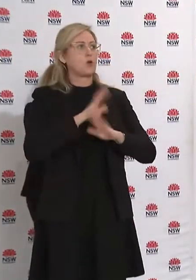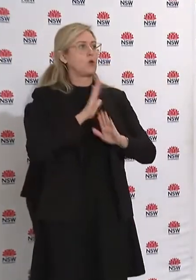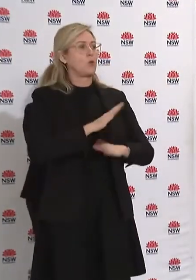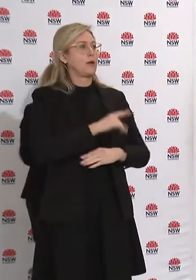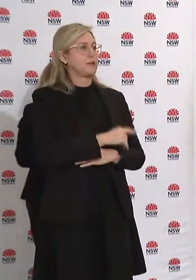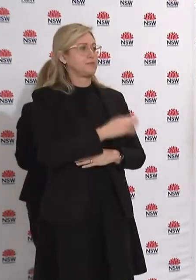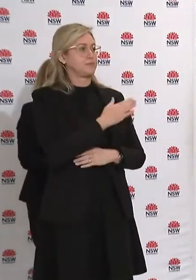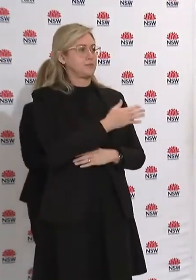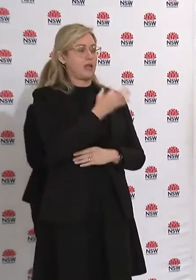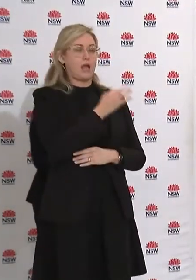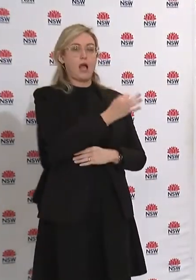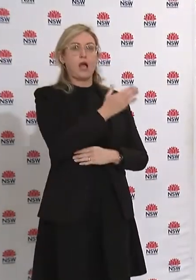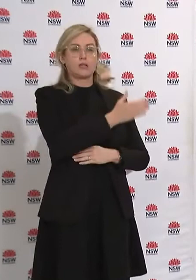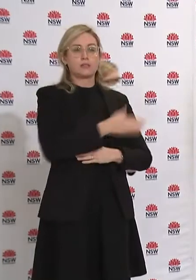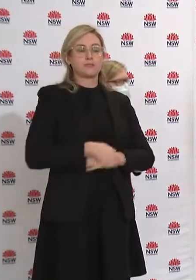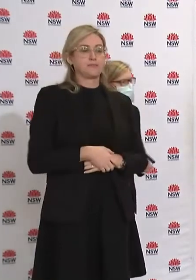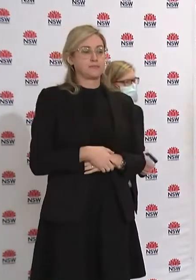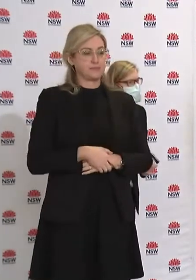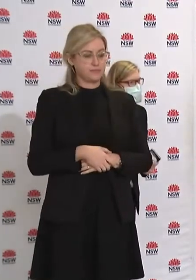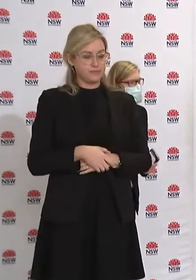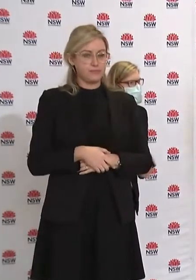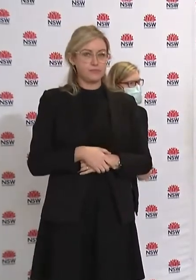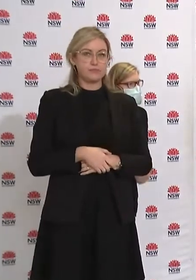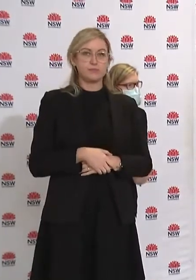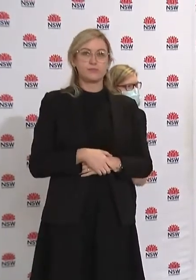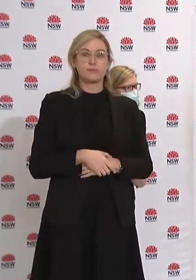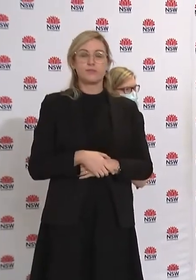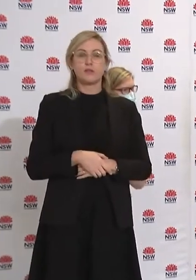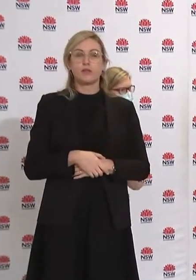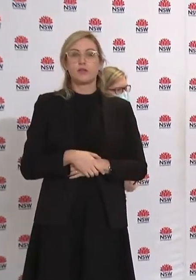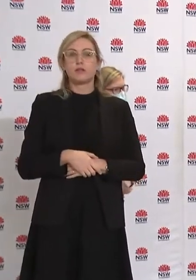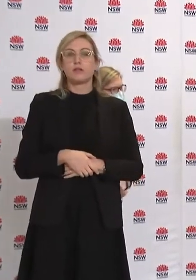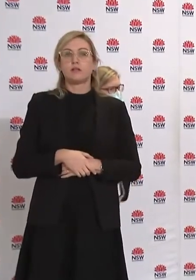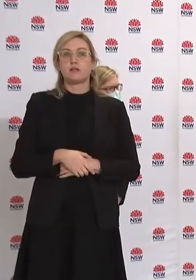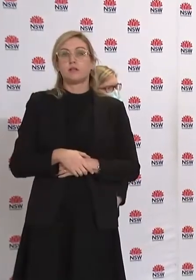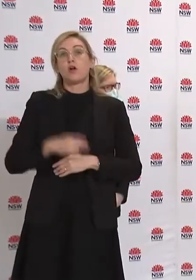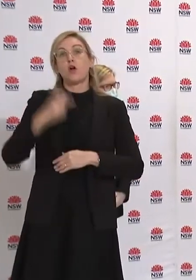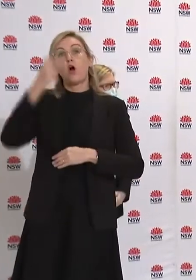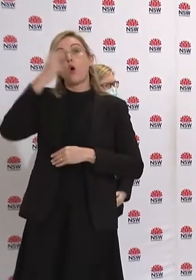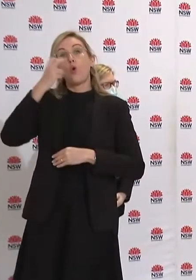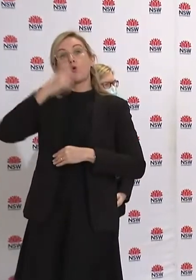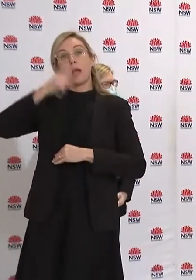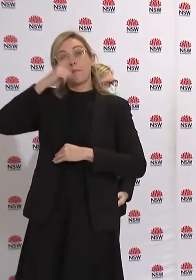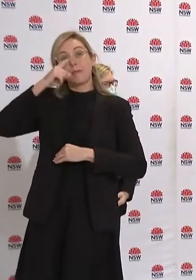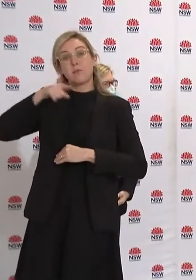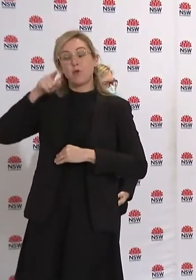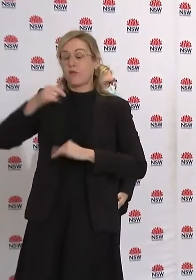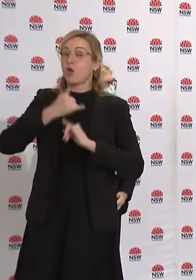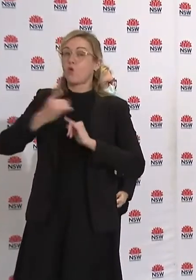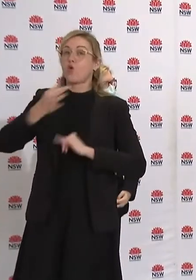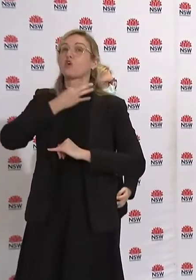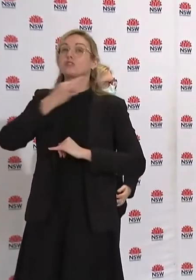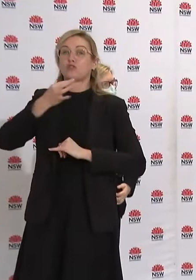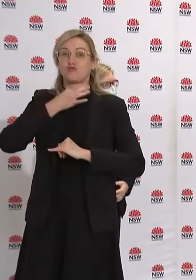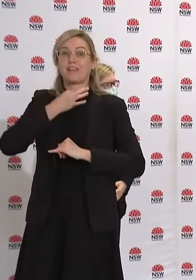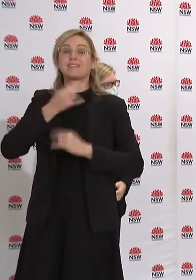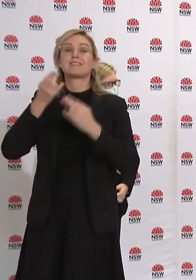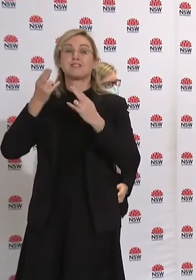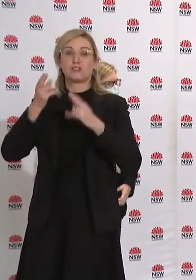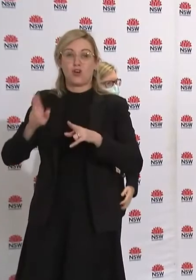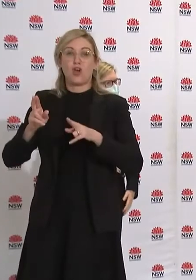questions. Older Australians have the lowest risk of dying from AstraZeneca and the highest risk of dying from